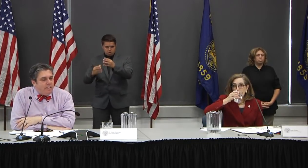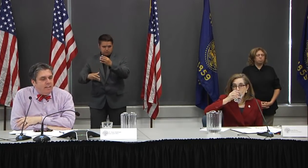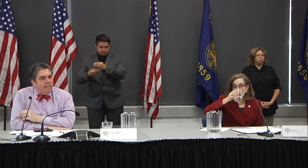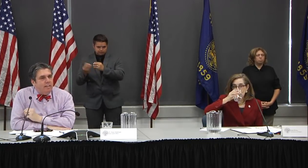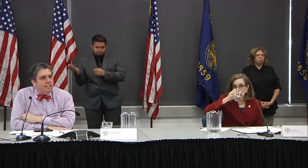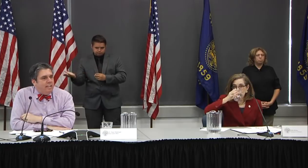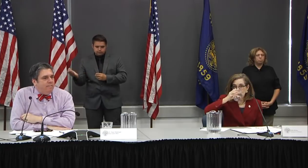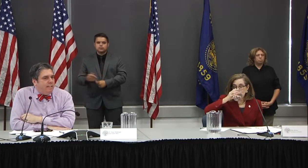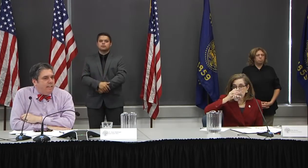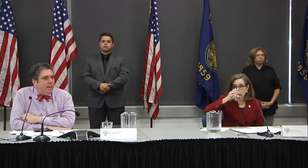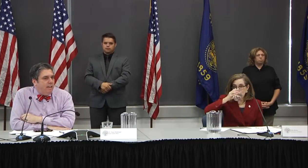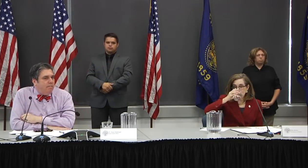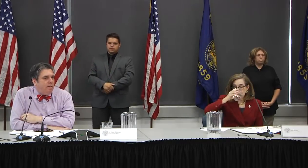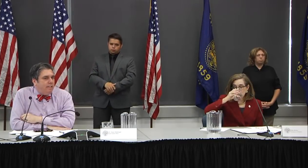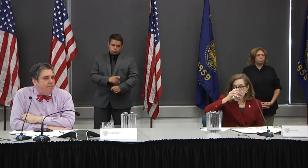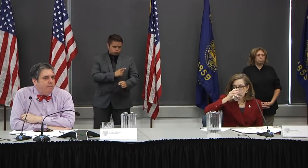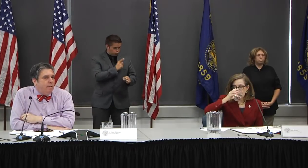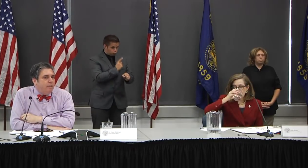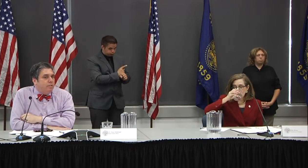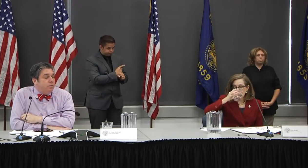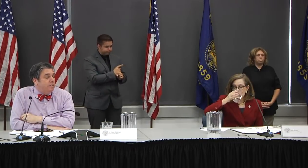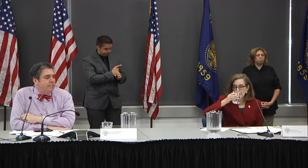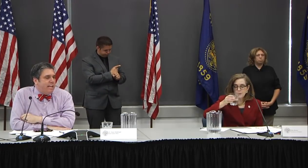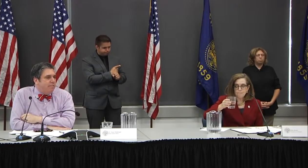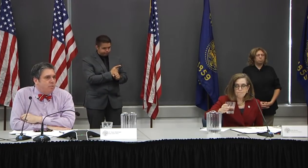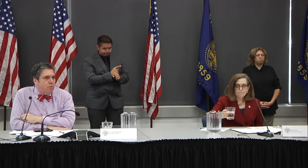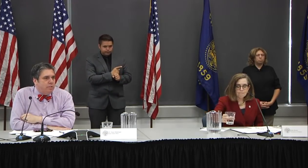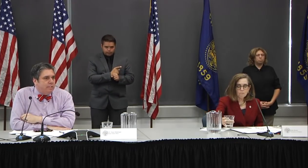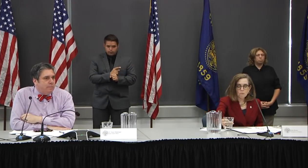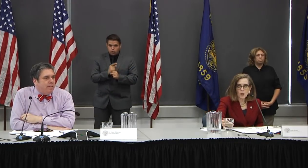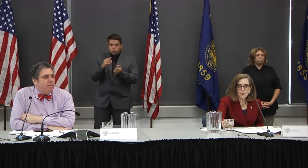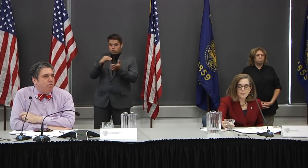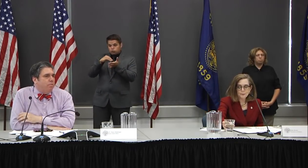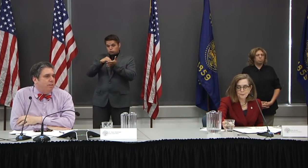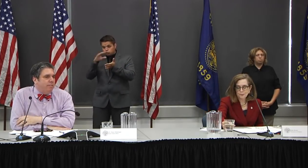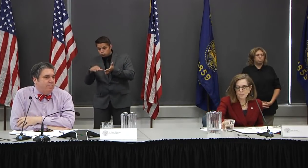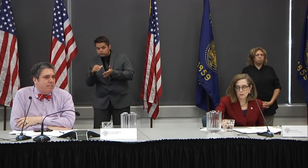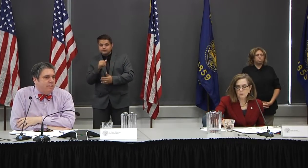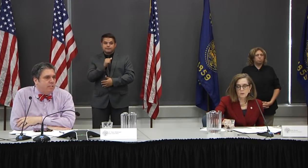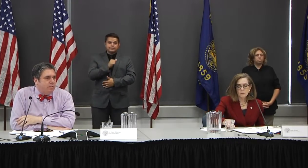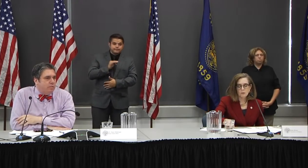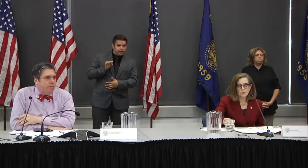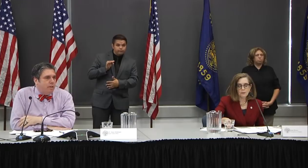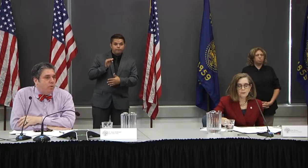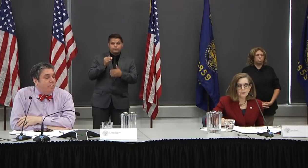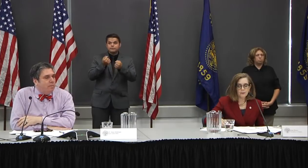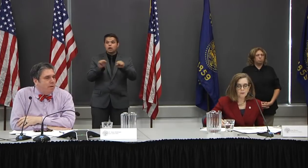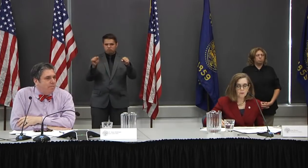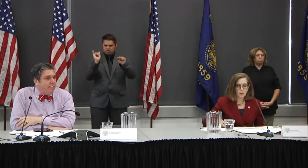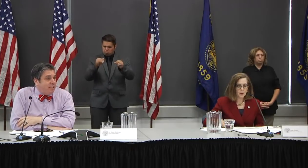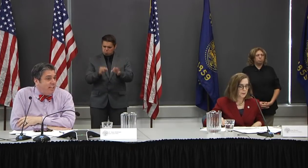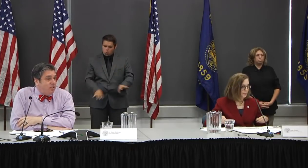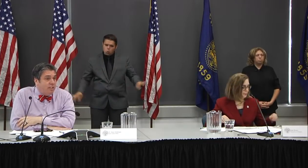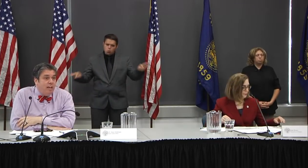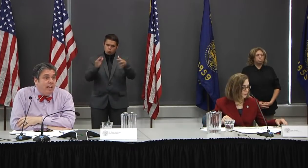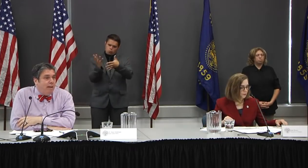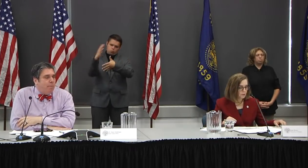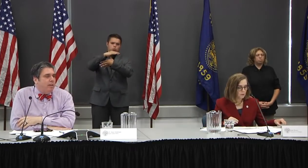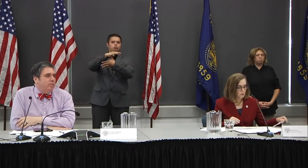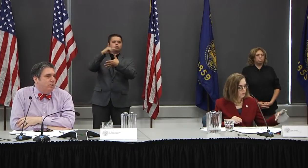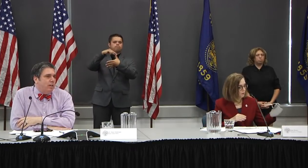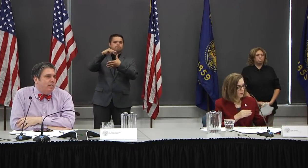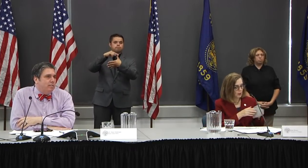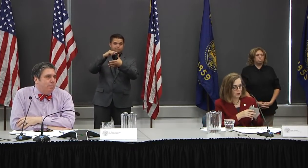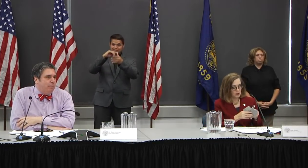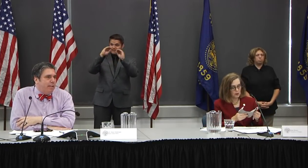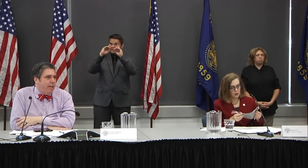correct. I think the safety of the students and staff in schools has been at the forefront of our discussions with the Oregon Department of Education and